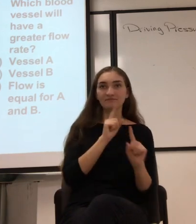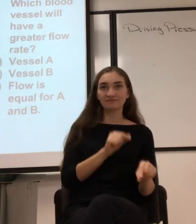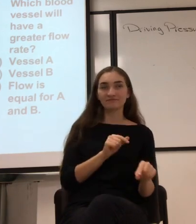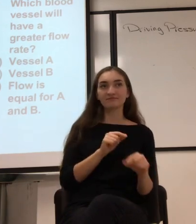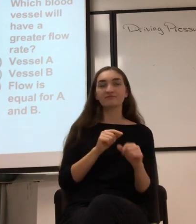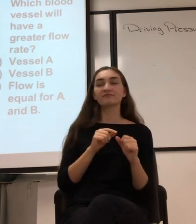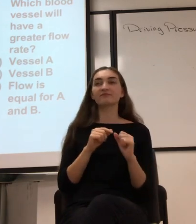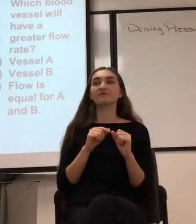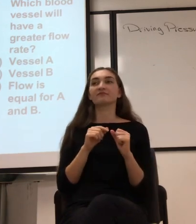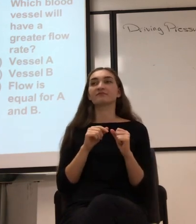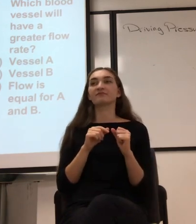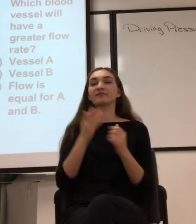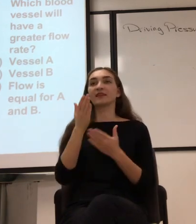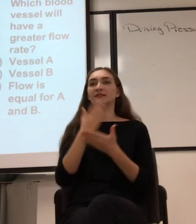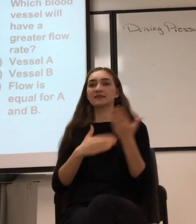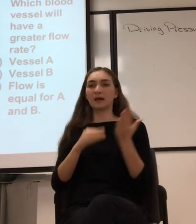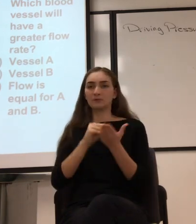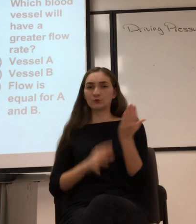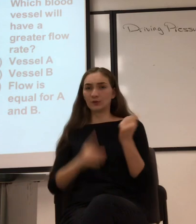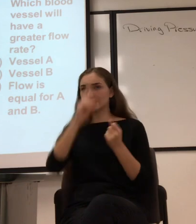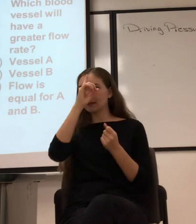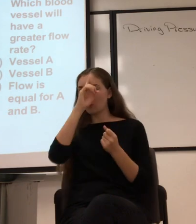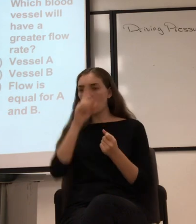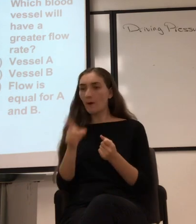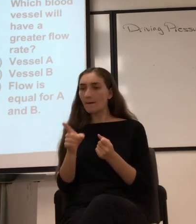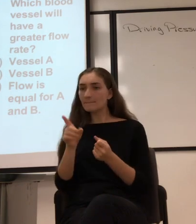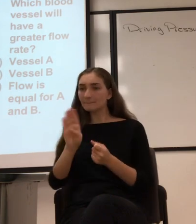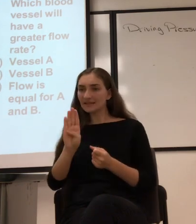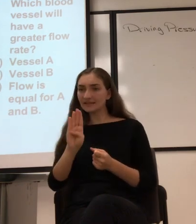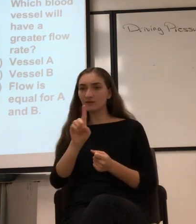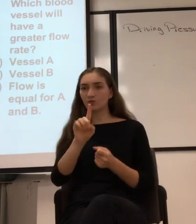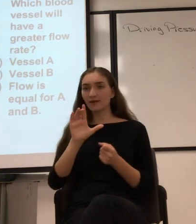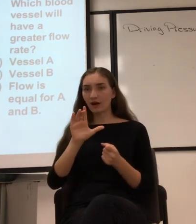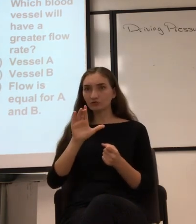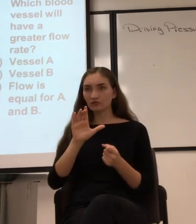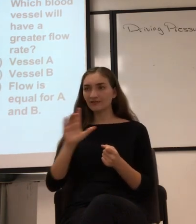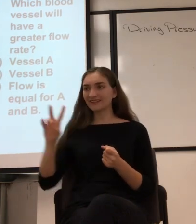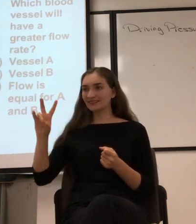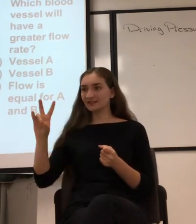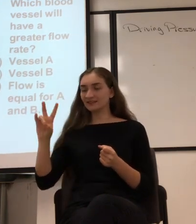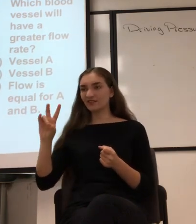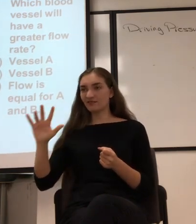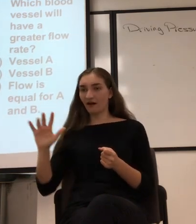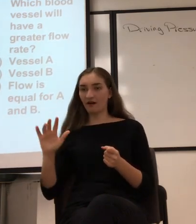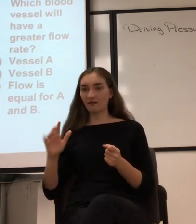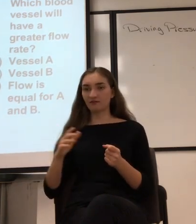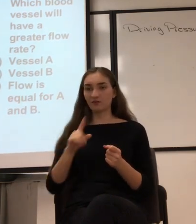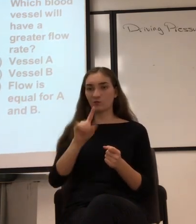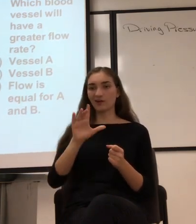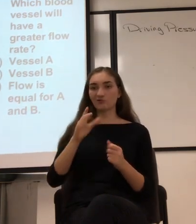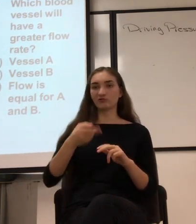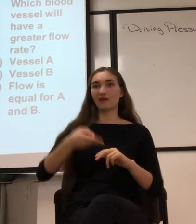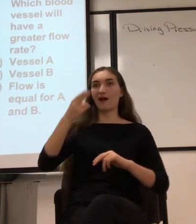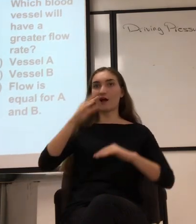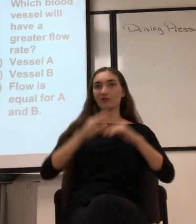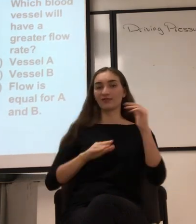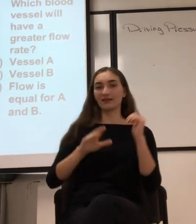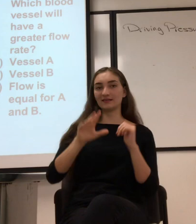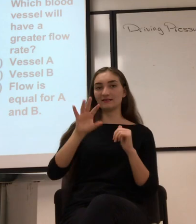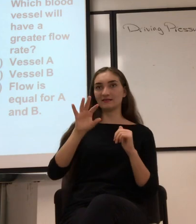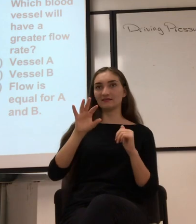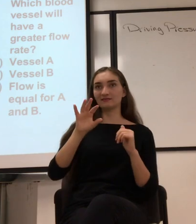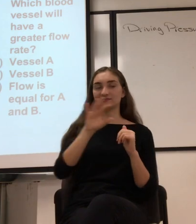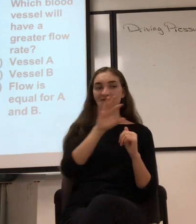thinking. Some students might think it's B because, look, 100's higher than 90. But consider the other end,